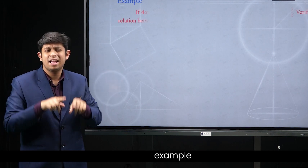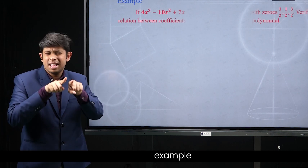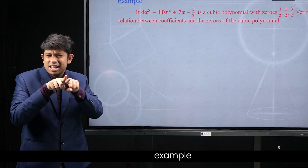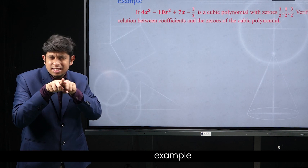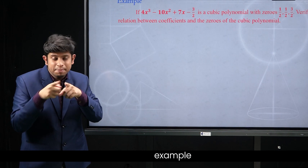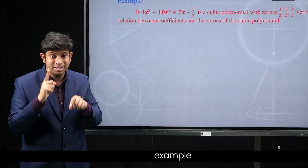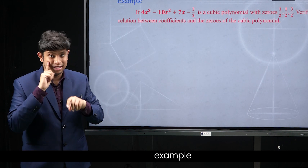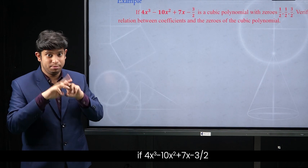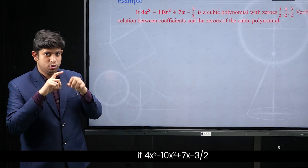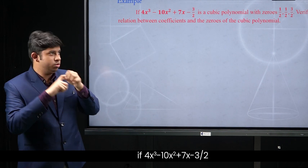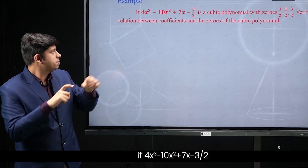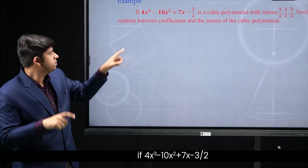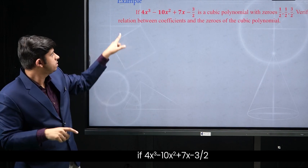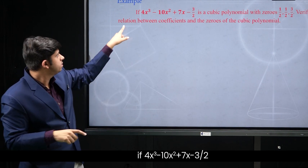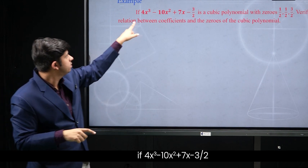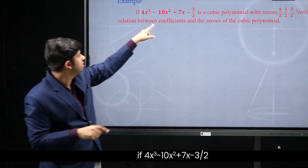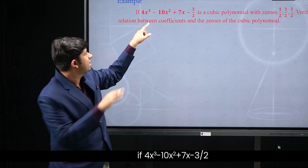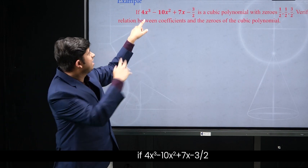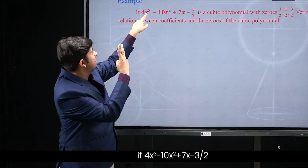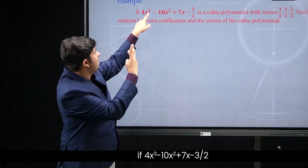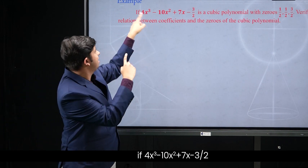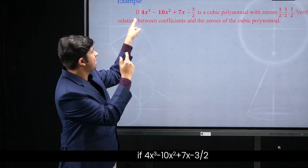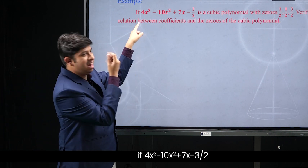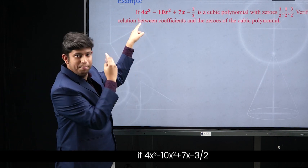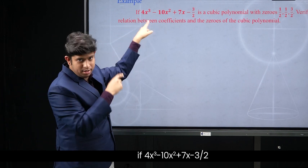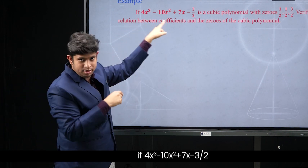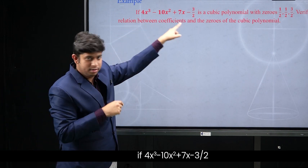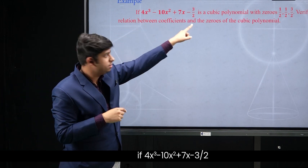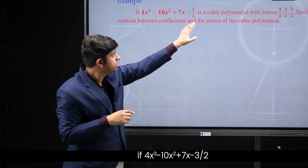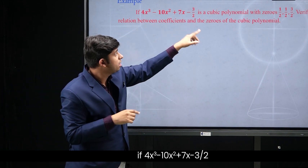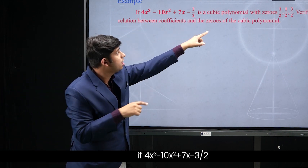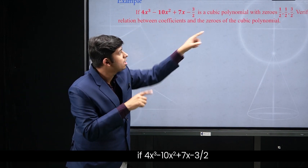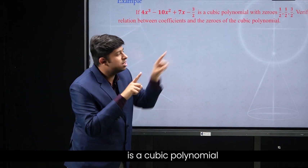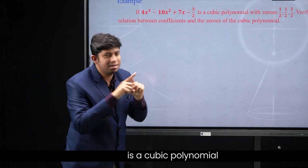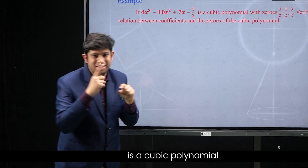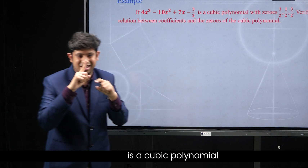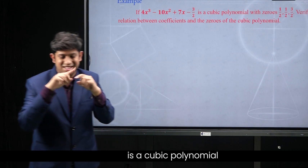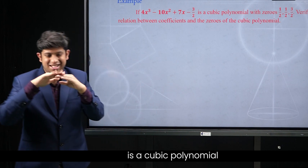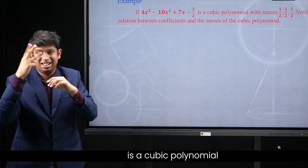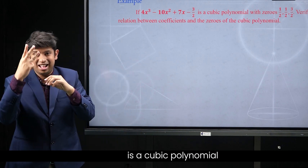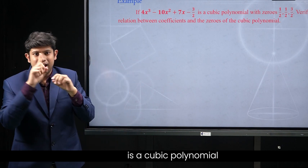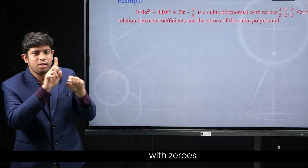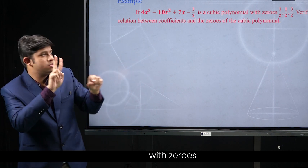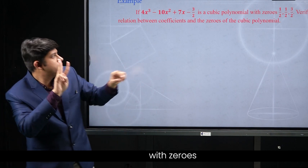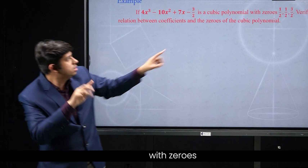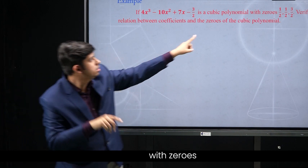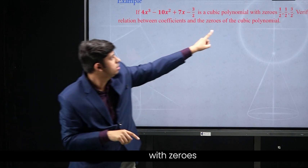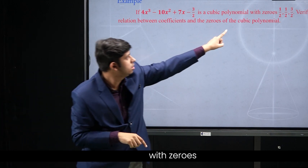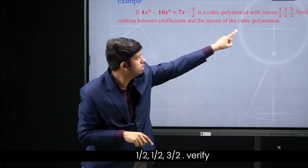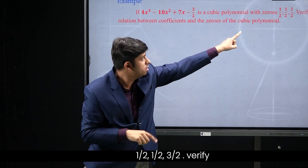Example: if 4x cube minus 10x square plus 7x minus 3 by 2 is a cubic polynomial with zeros 1 by